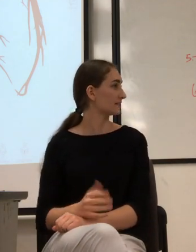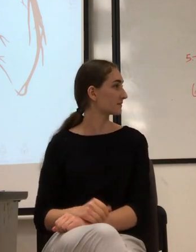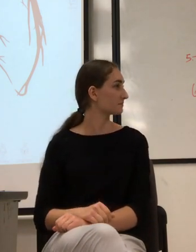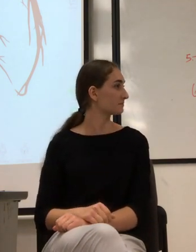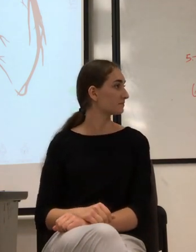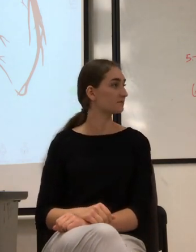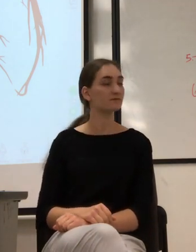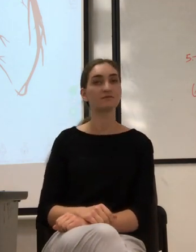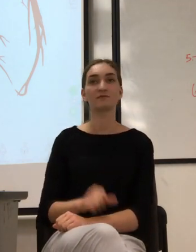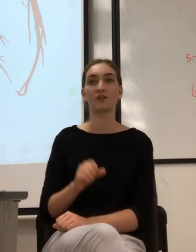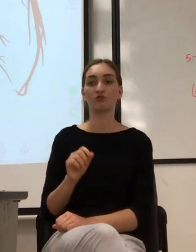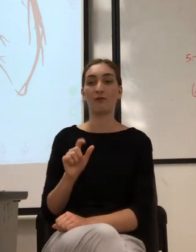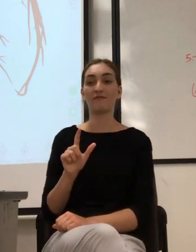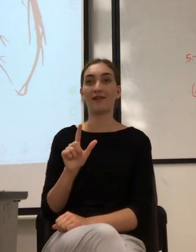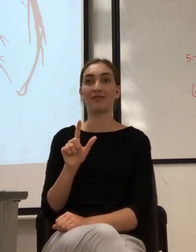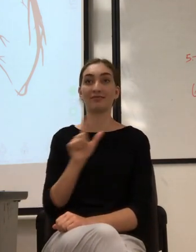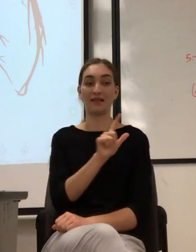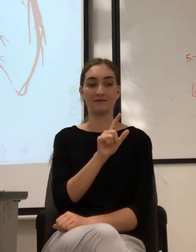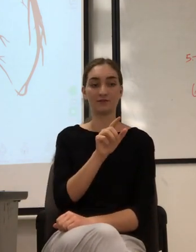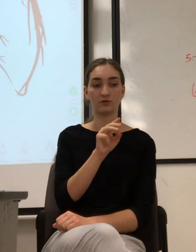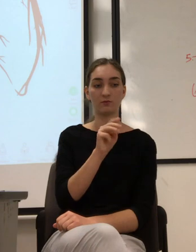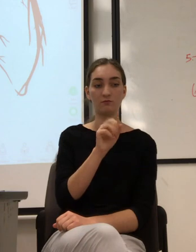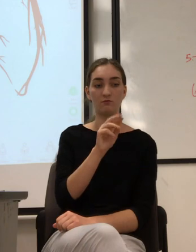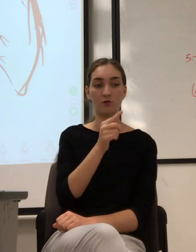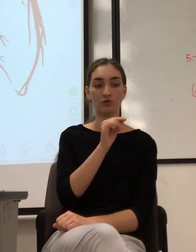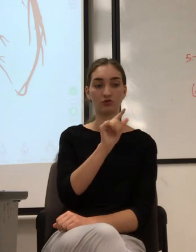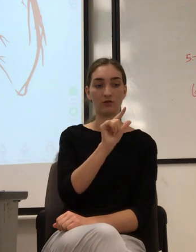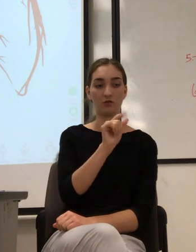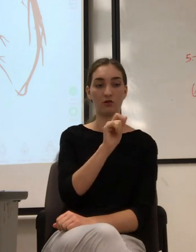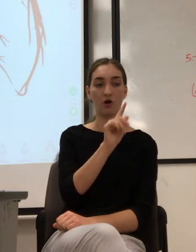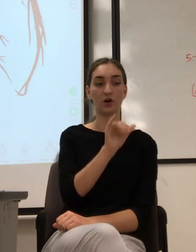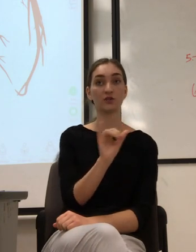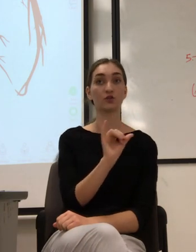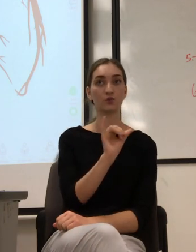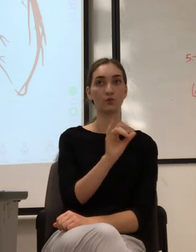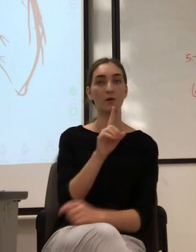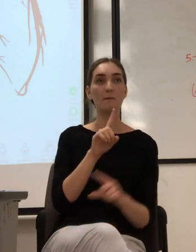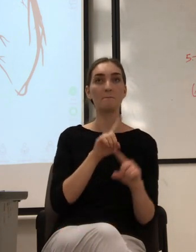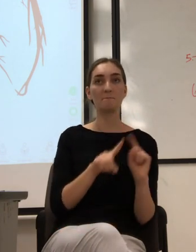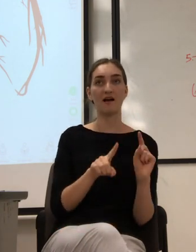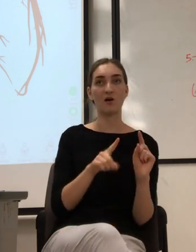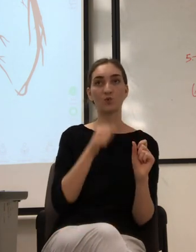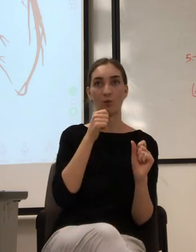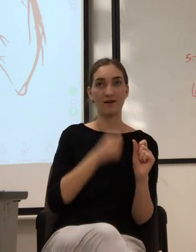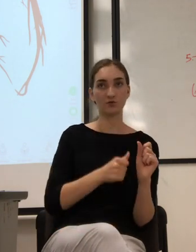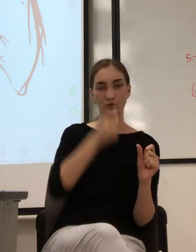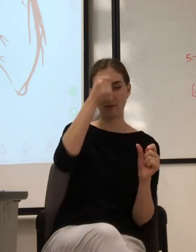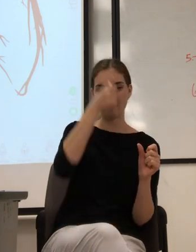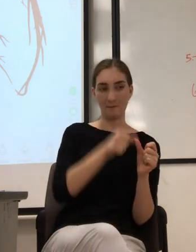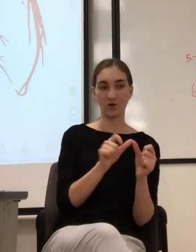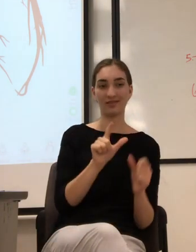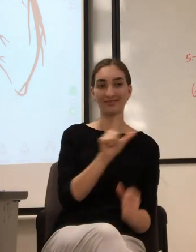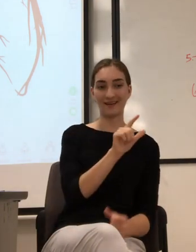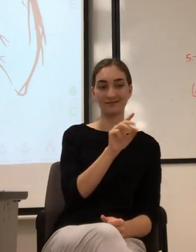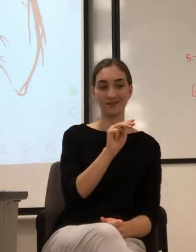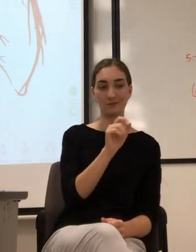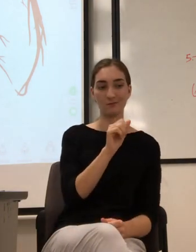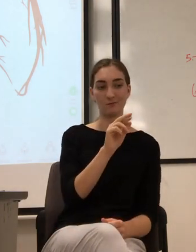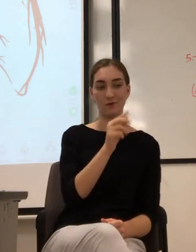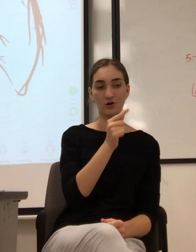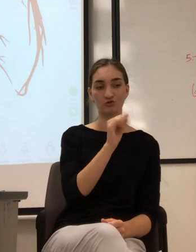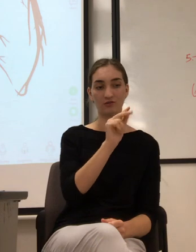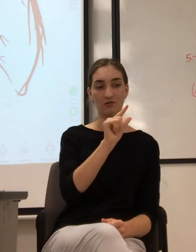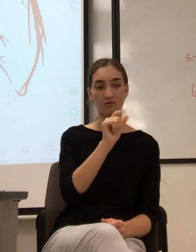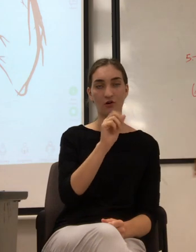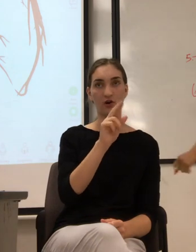No, there's left marginal artery too, but you're not responsible for that one. Just know the right marginal artery is a branch of RCA.